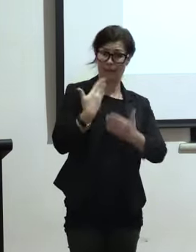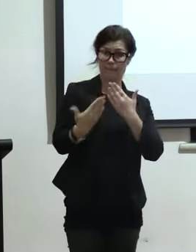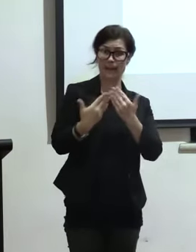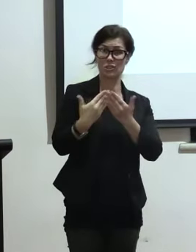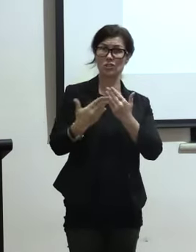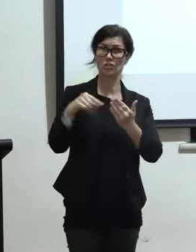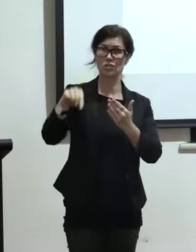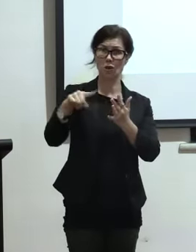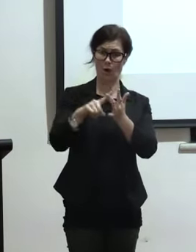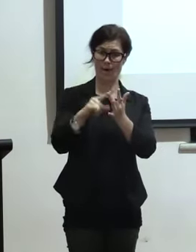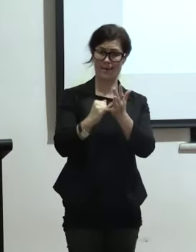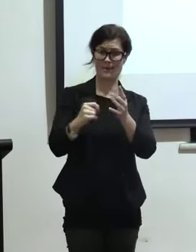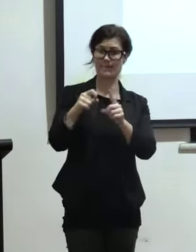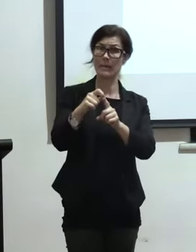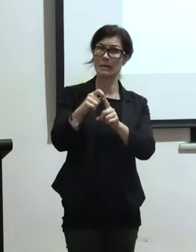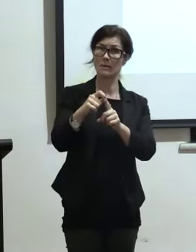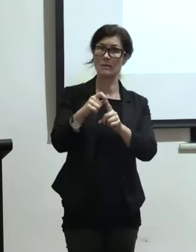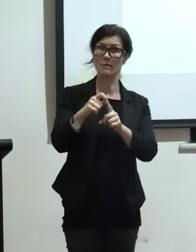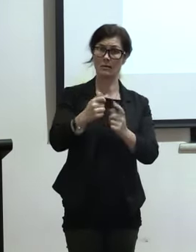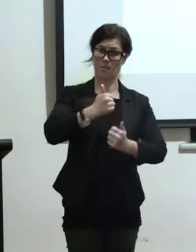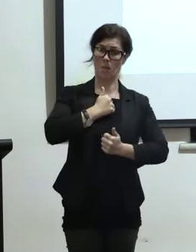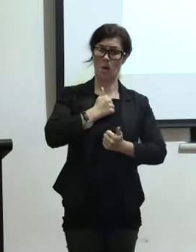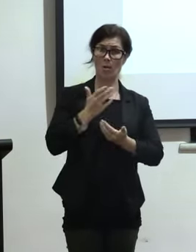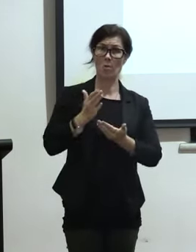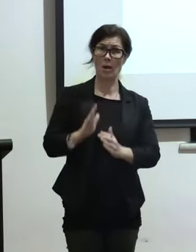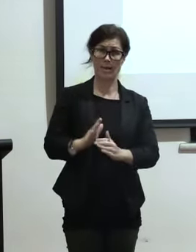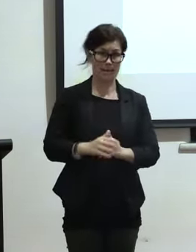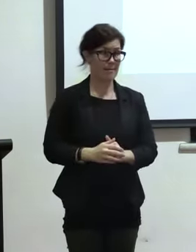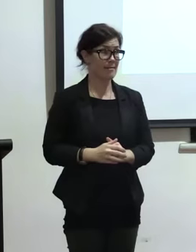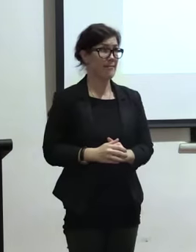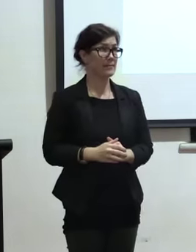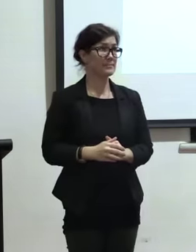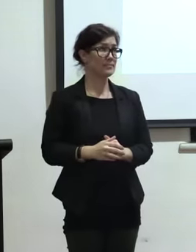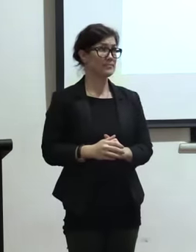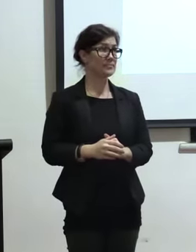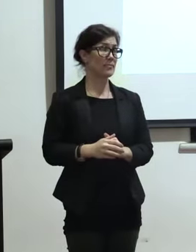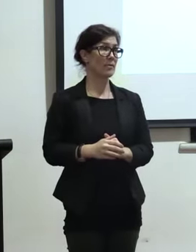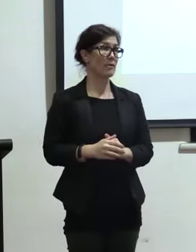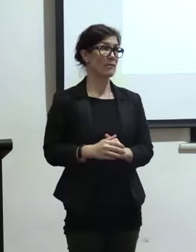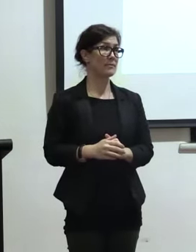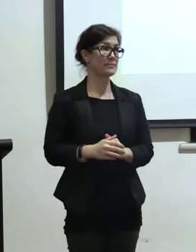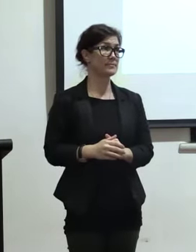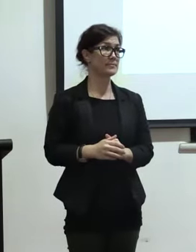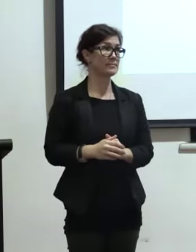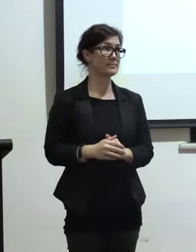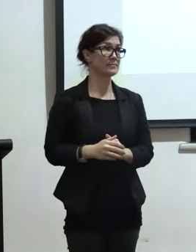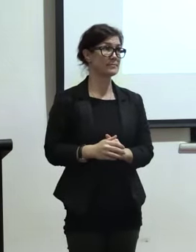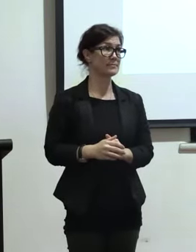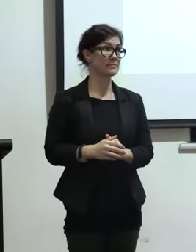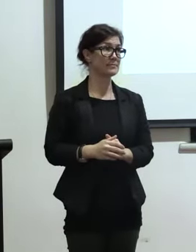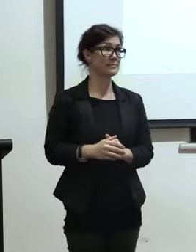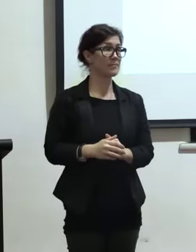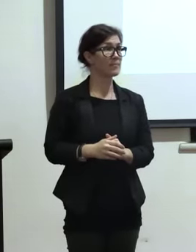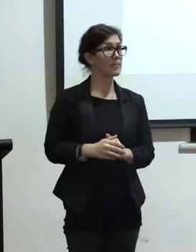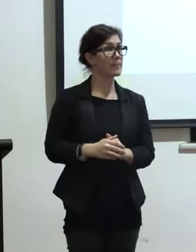self-manage it. We basically it works in a way